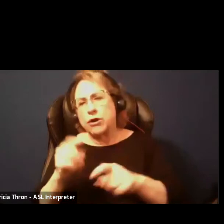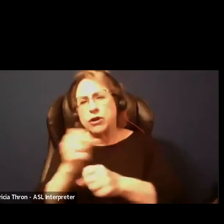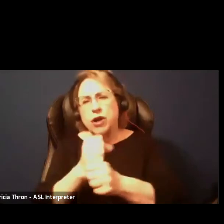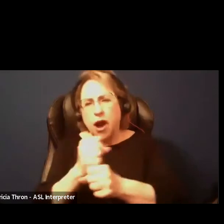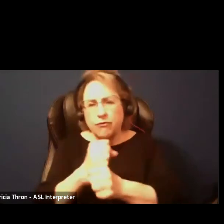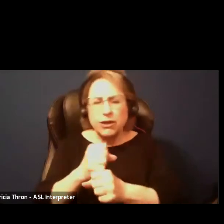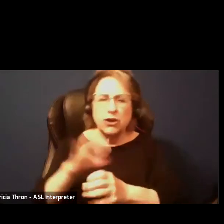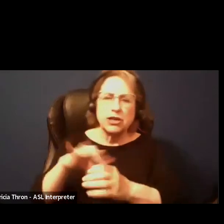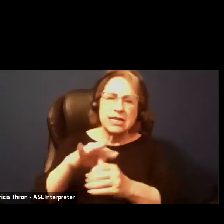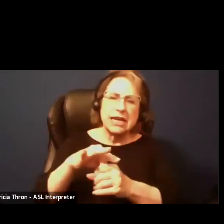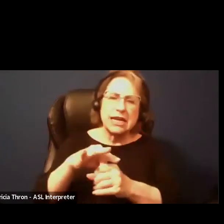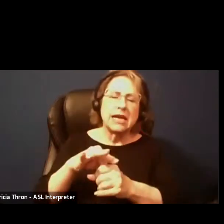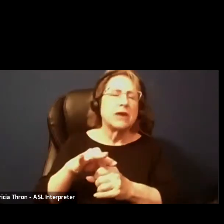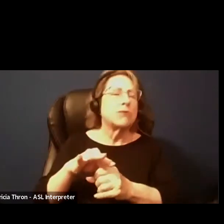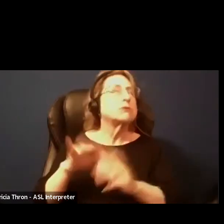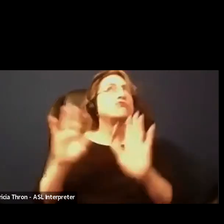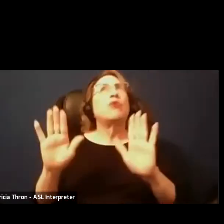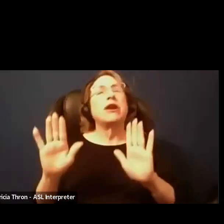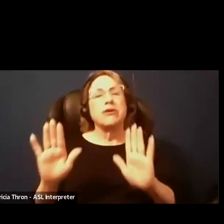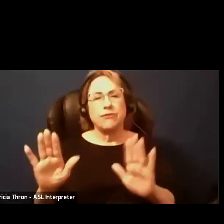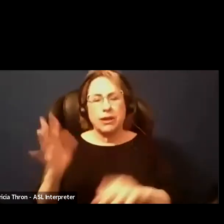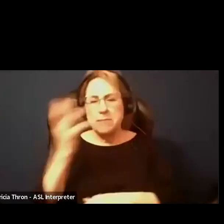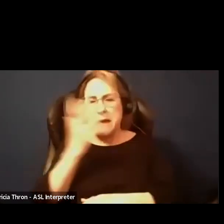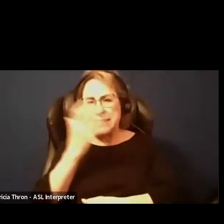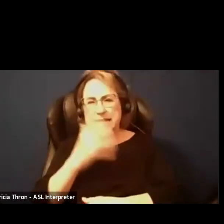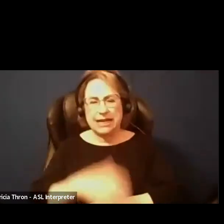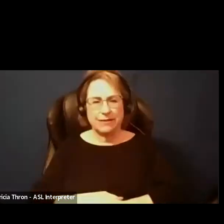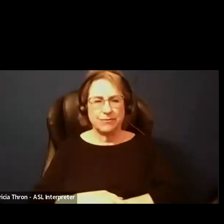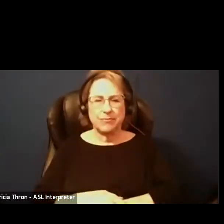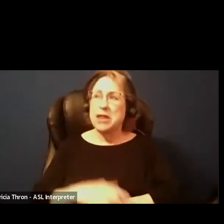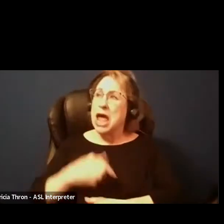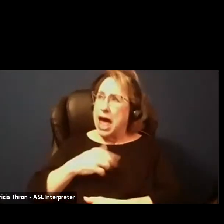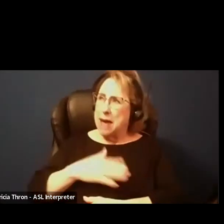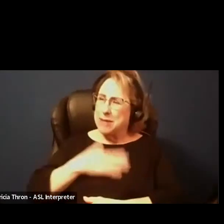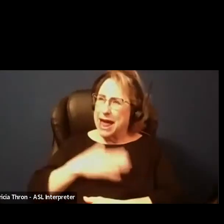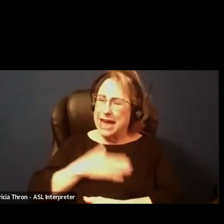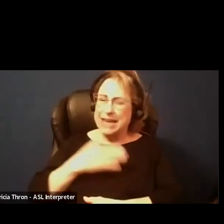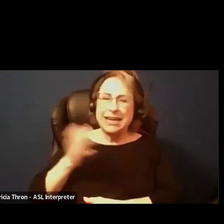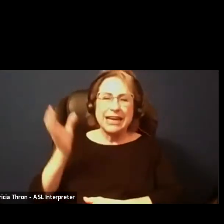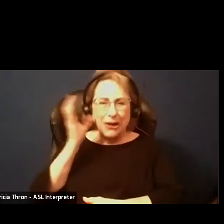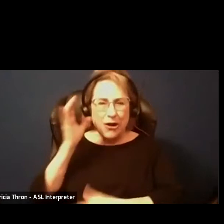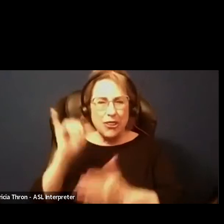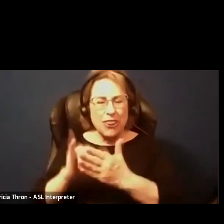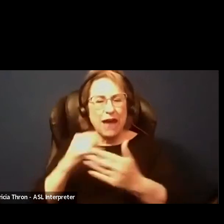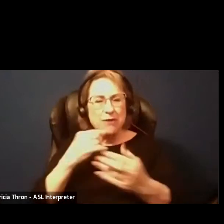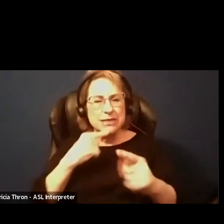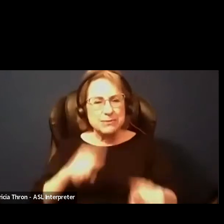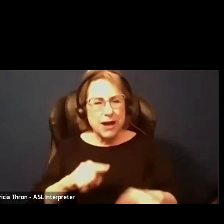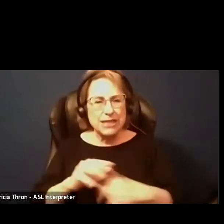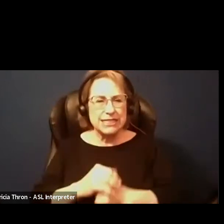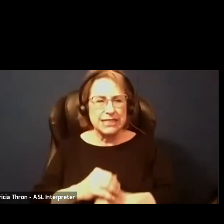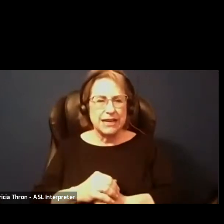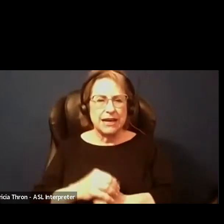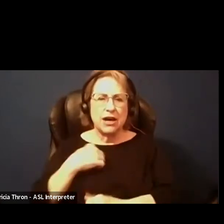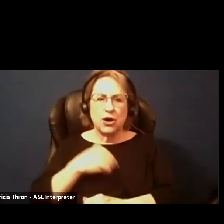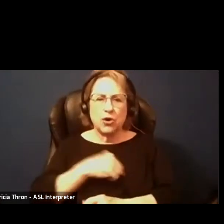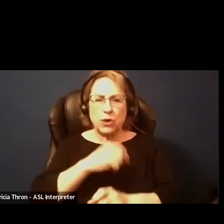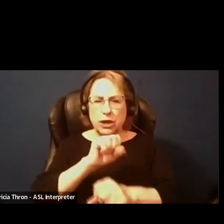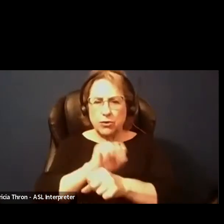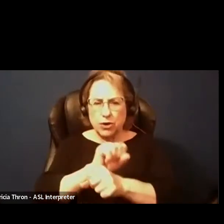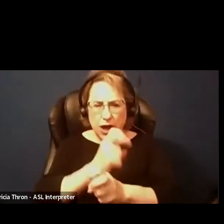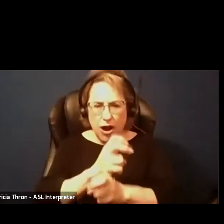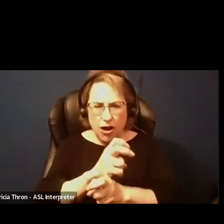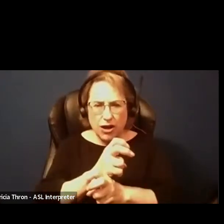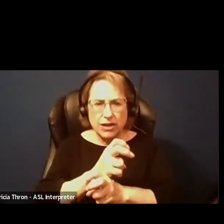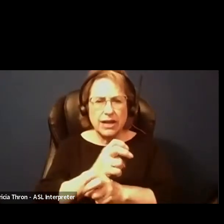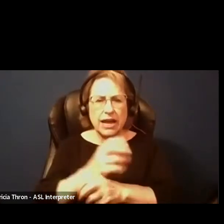So pleasant. It was just amazing. So Well, I'm glad to hear about Yeah. the response. It warms my heart, and I look forward to Yeah. to the future. Awesome.